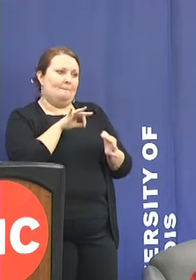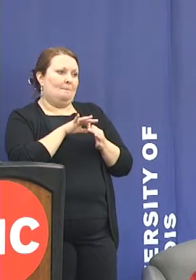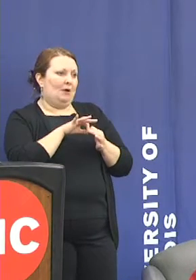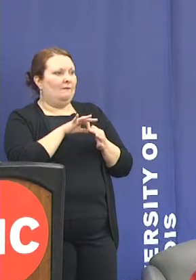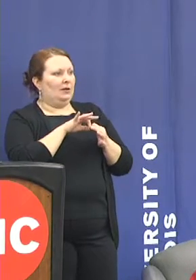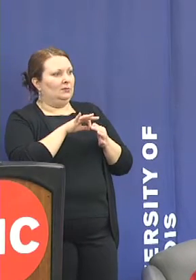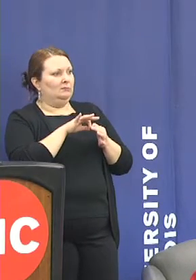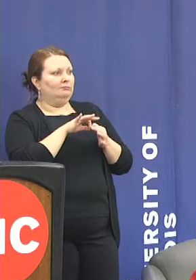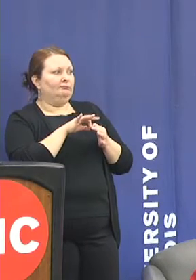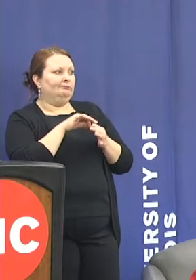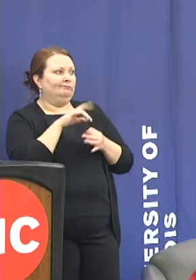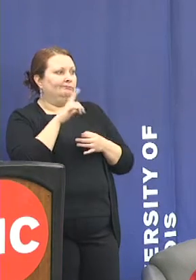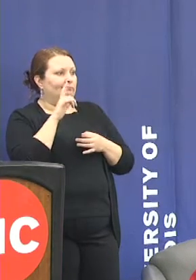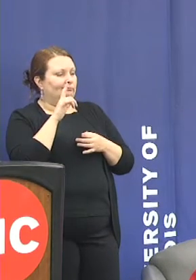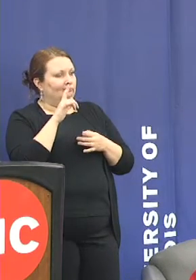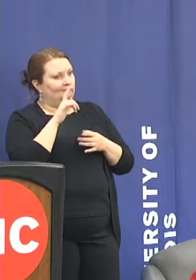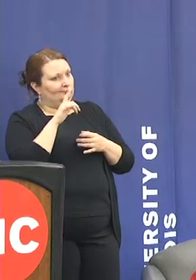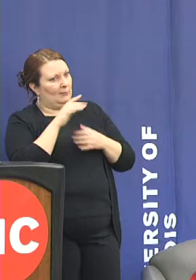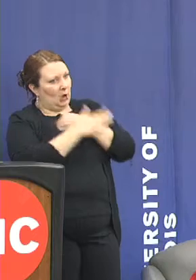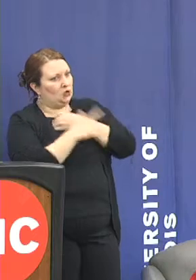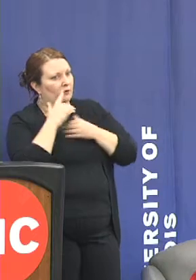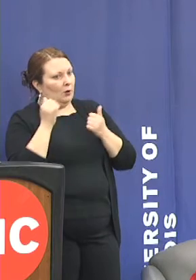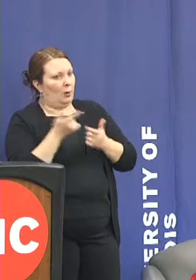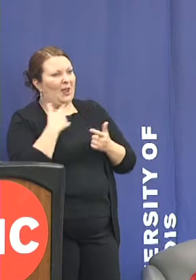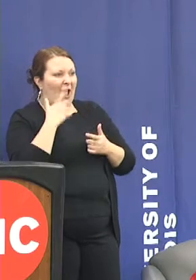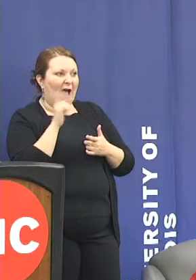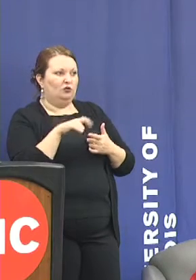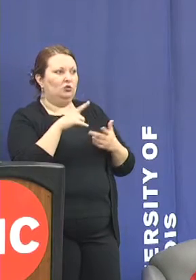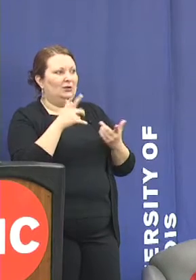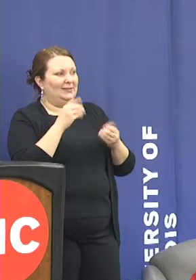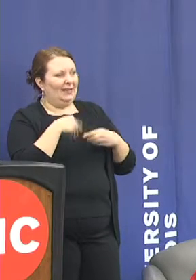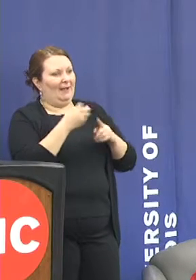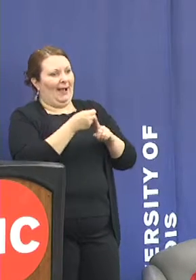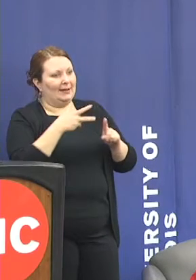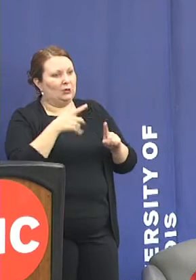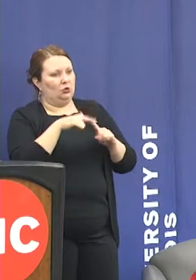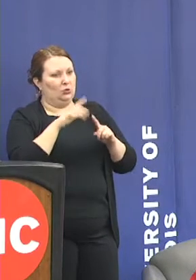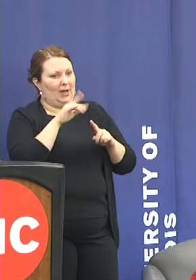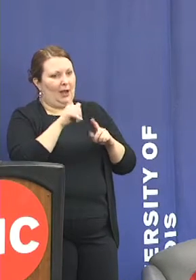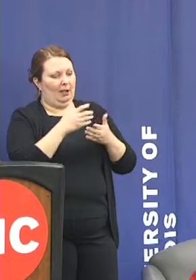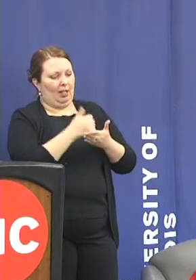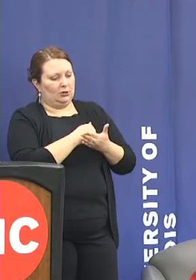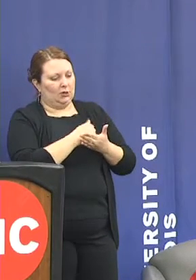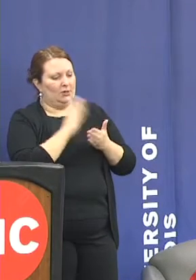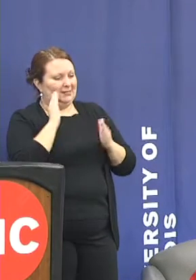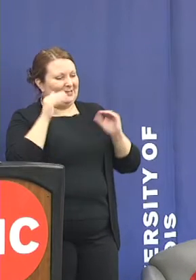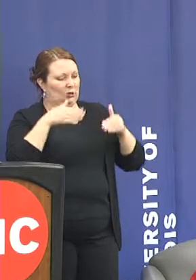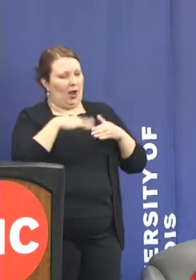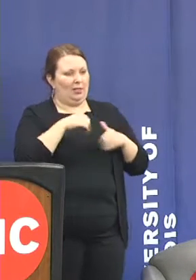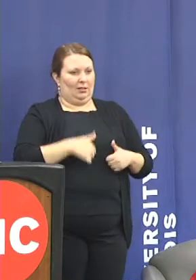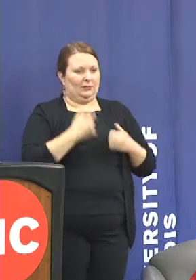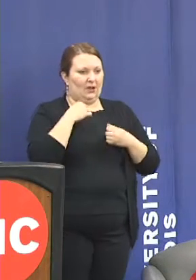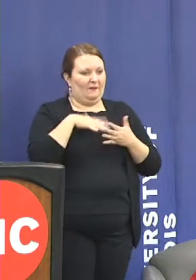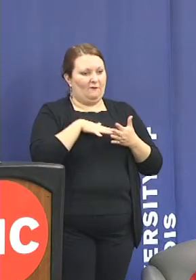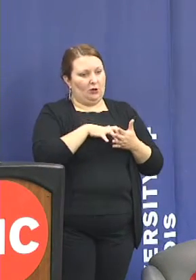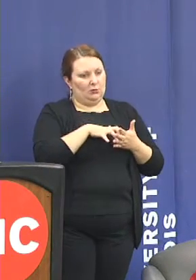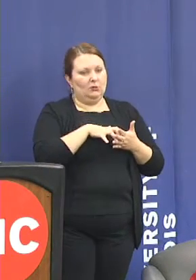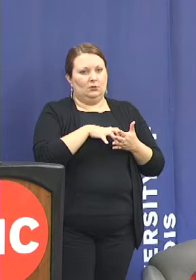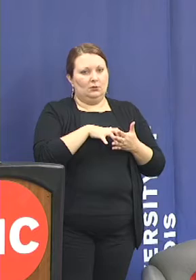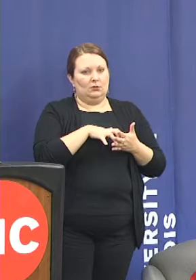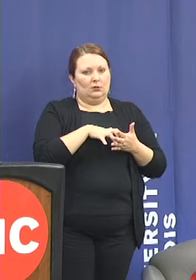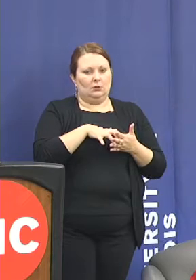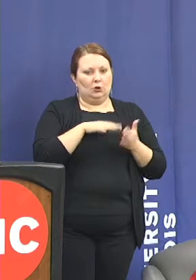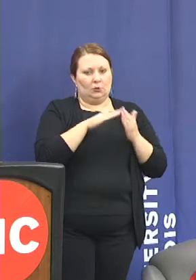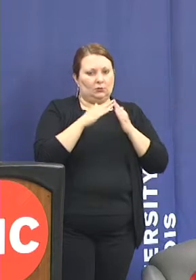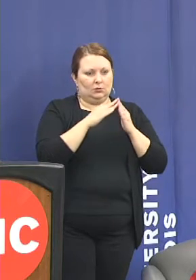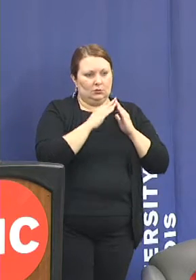all, then we have to contextualize that data collection and center the lives of vulnerable communities. I think there's a